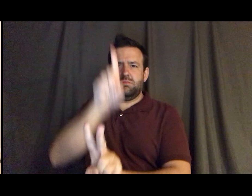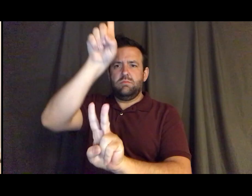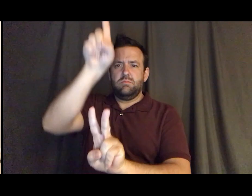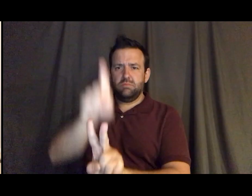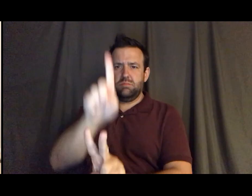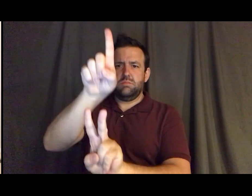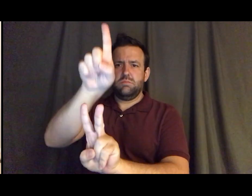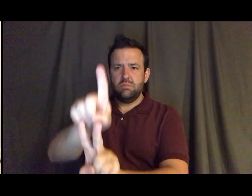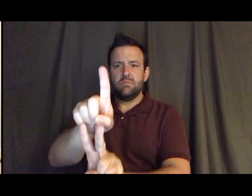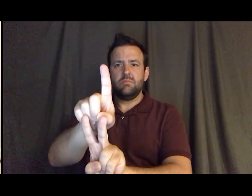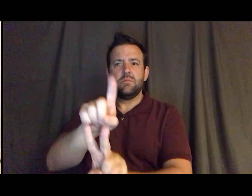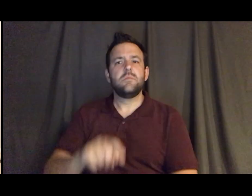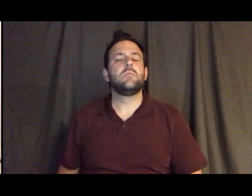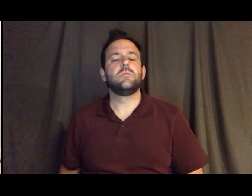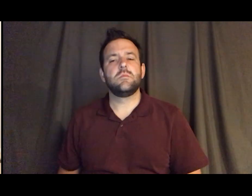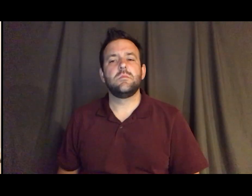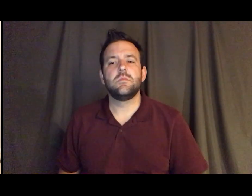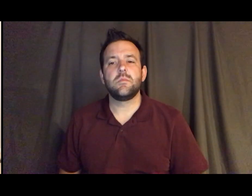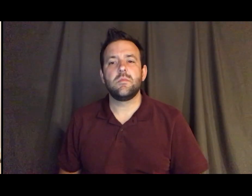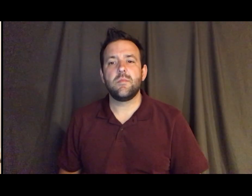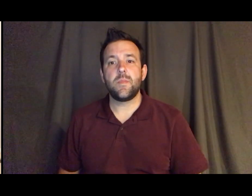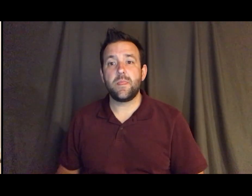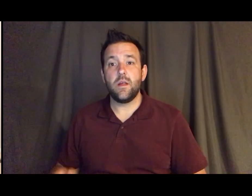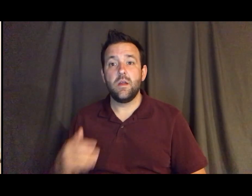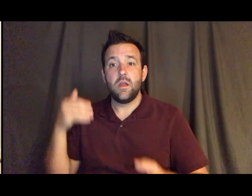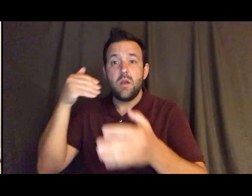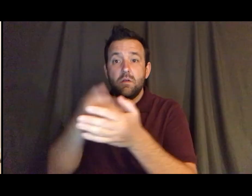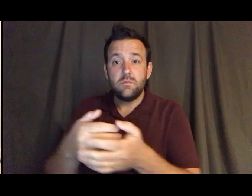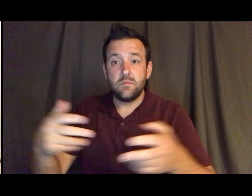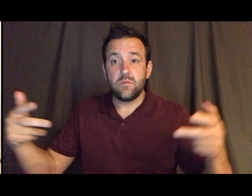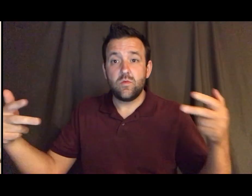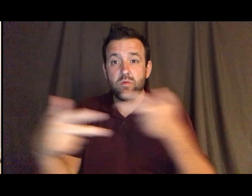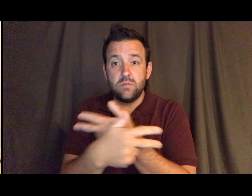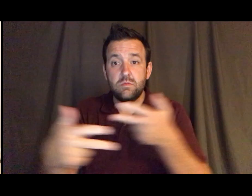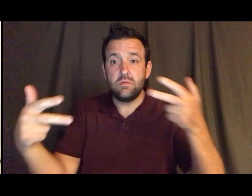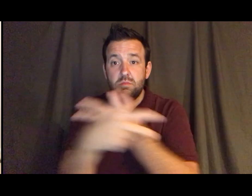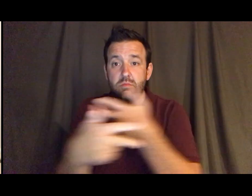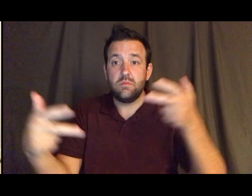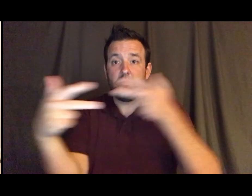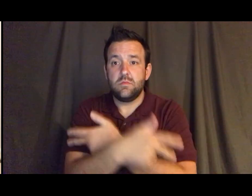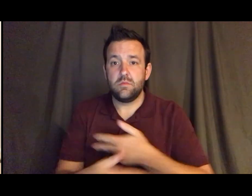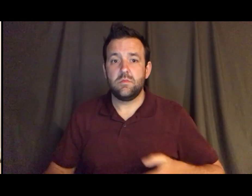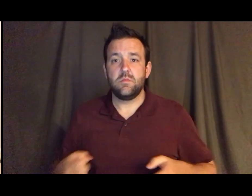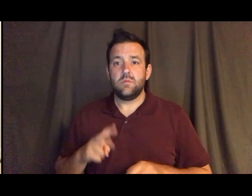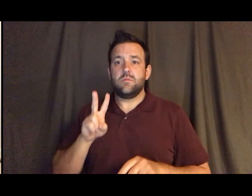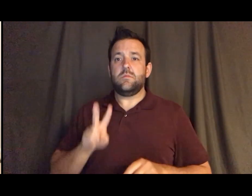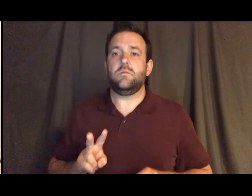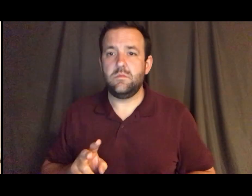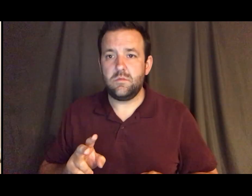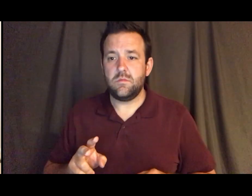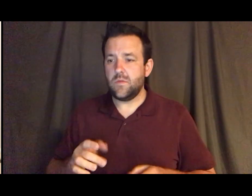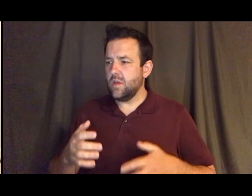They came to a road that they couldn't get across. The cars would not stop for David. The cars would not stop for